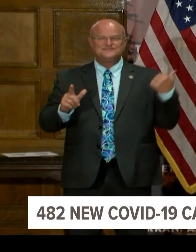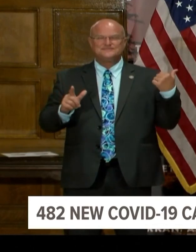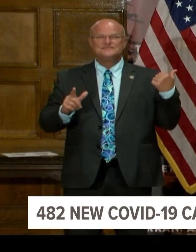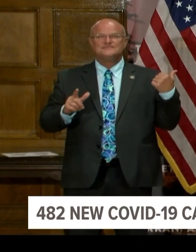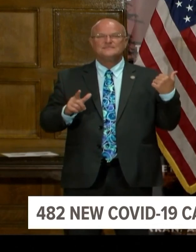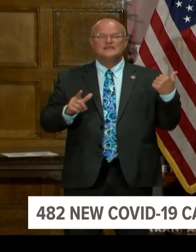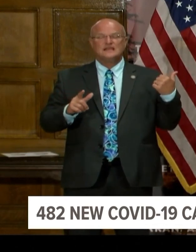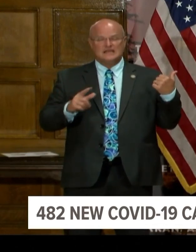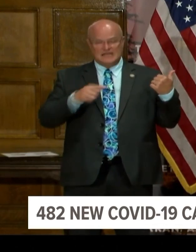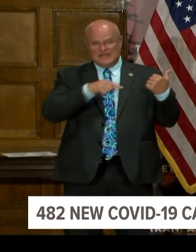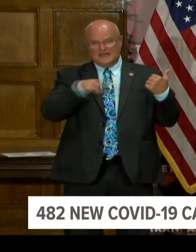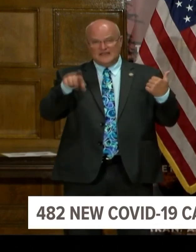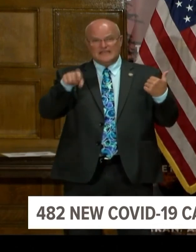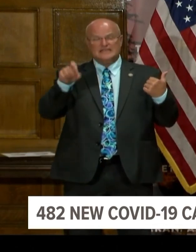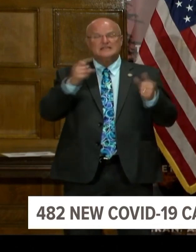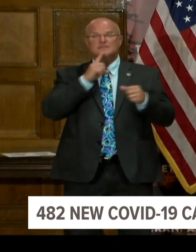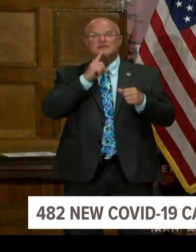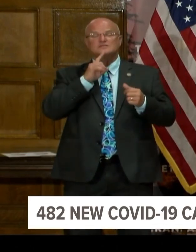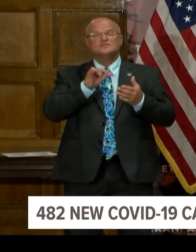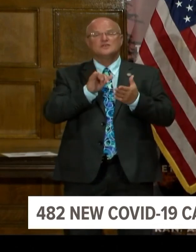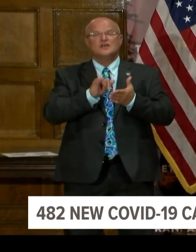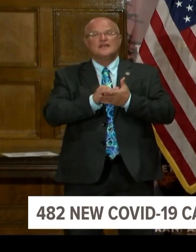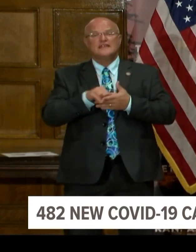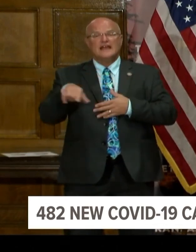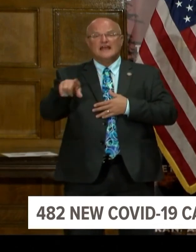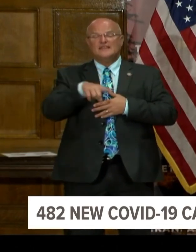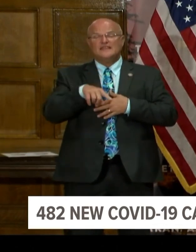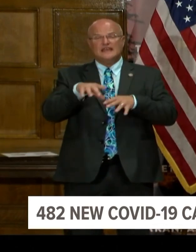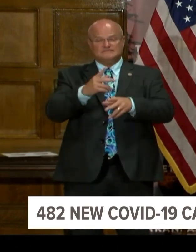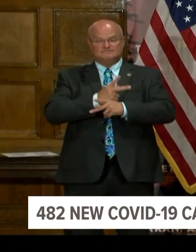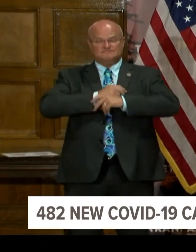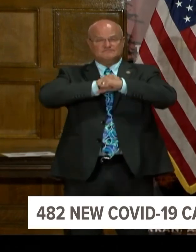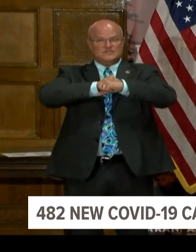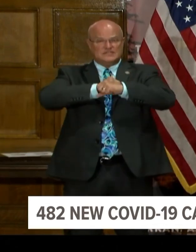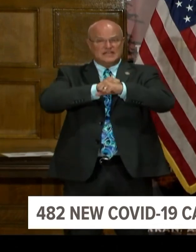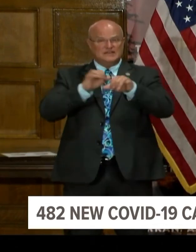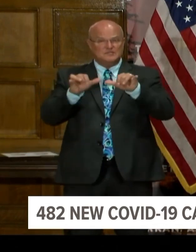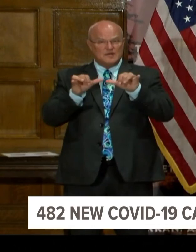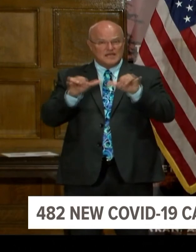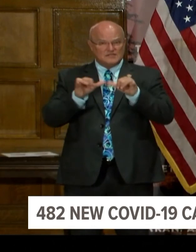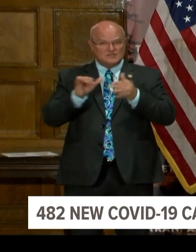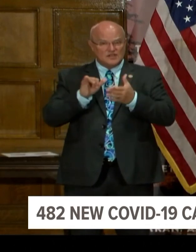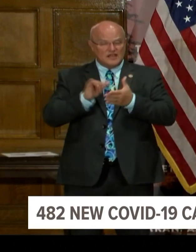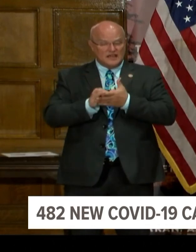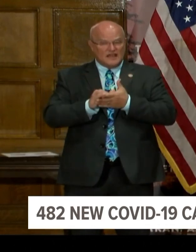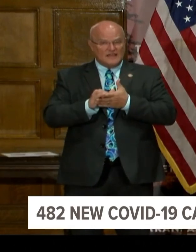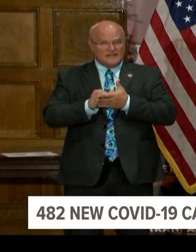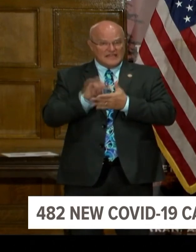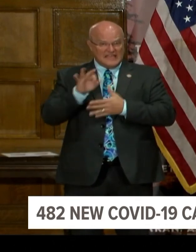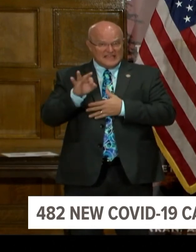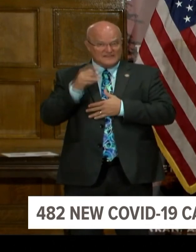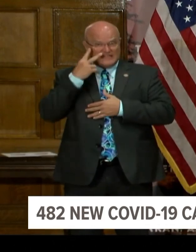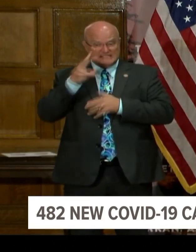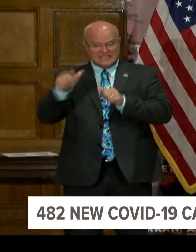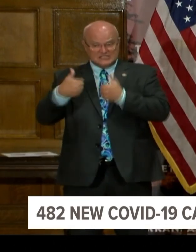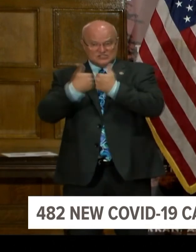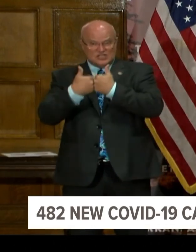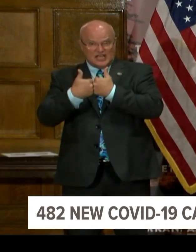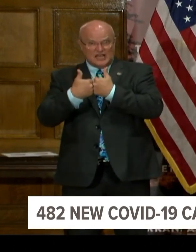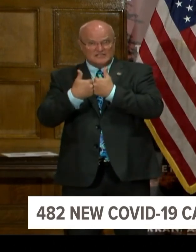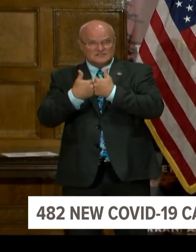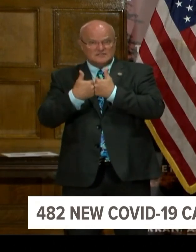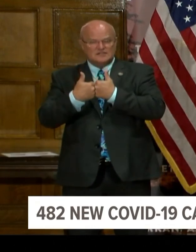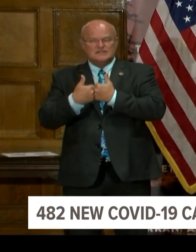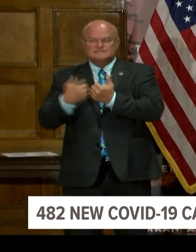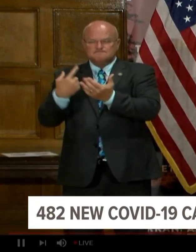that they need to make sure that they take the protective measures, that they if they see a challenge there, that they